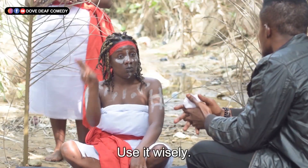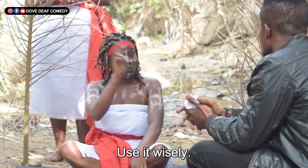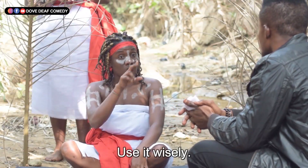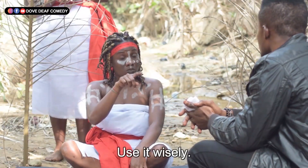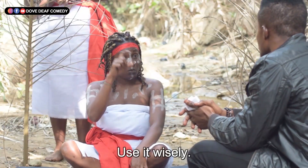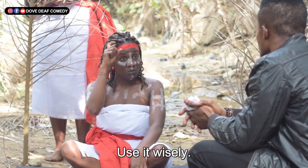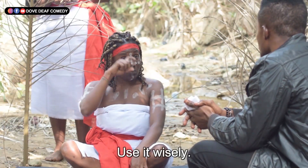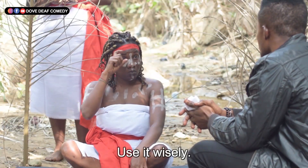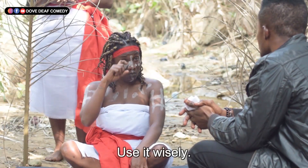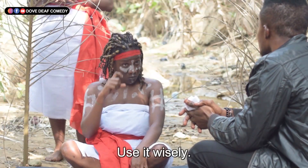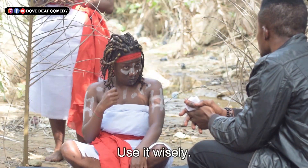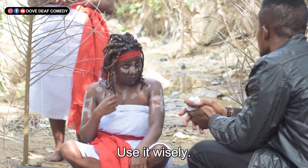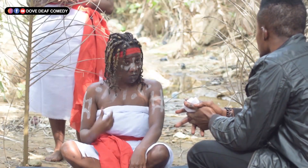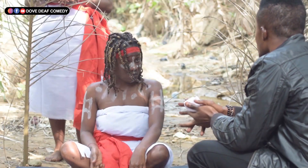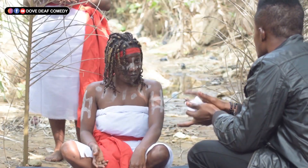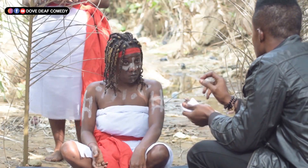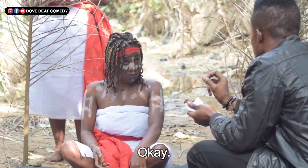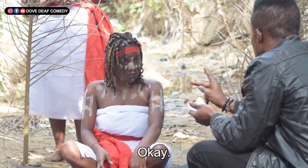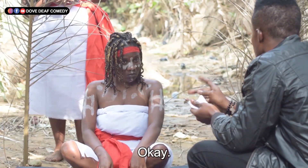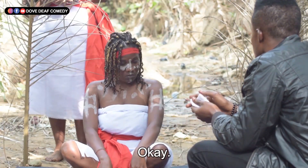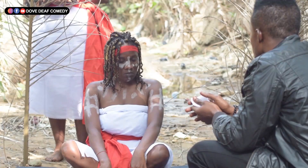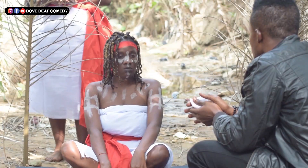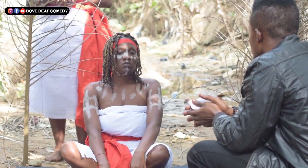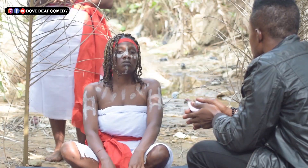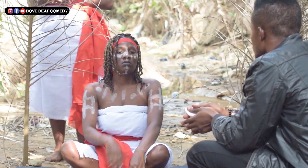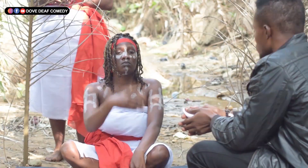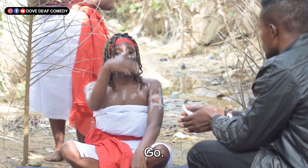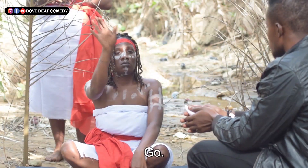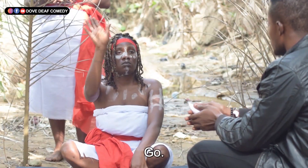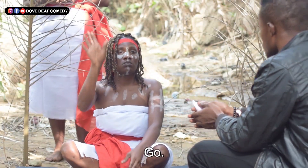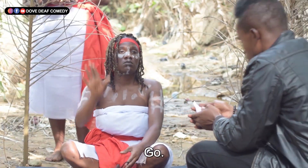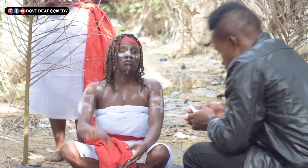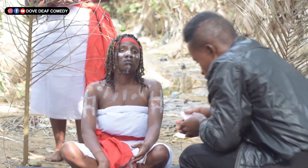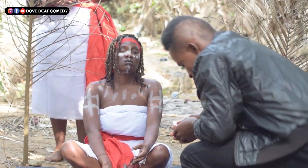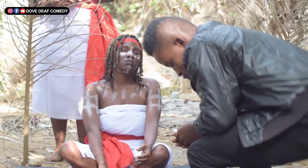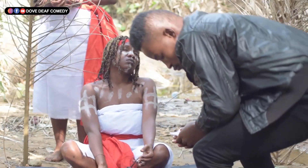Use it wisely. Okay. Go.